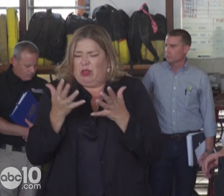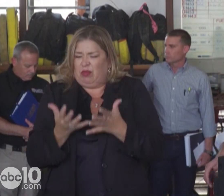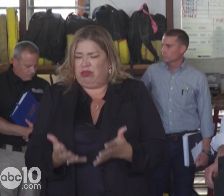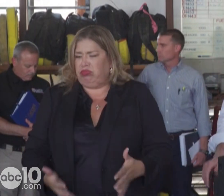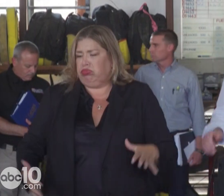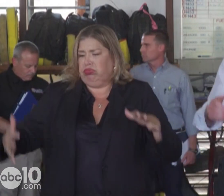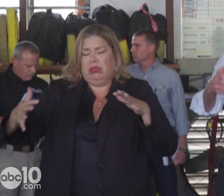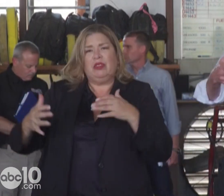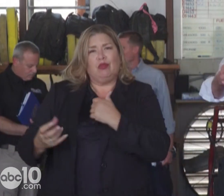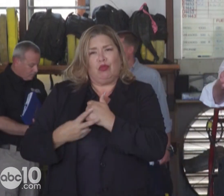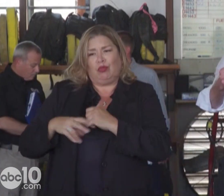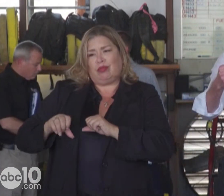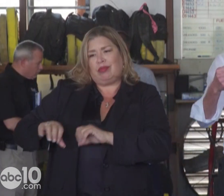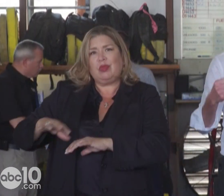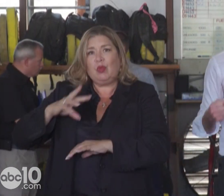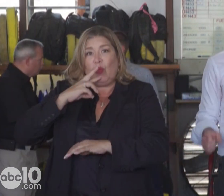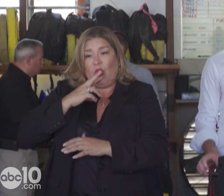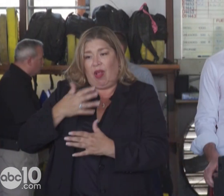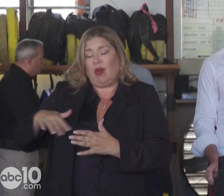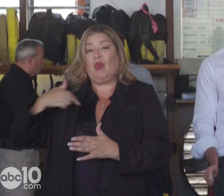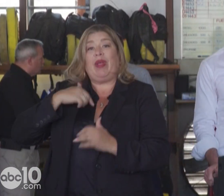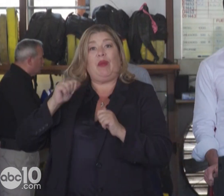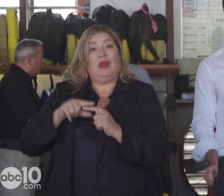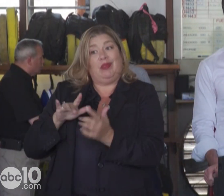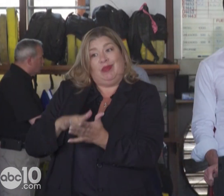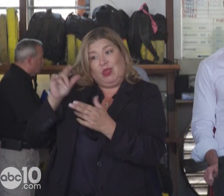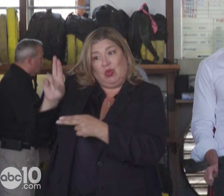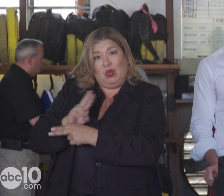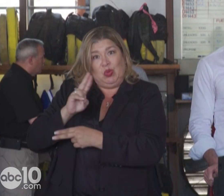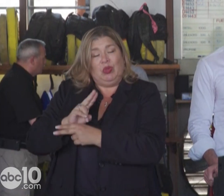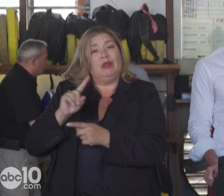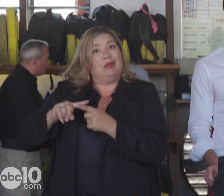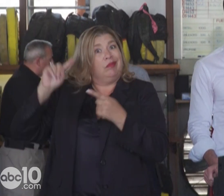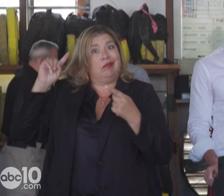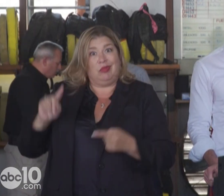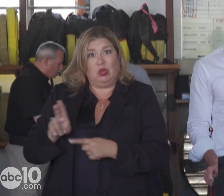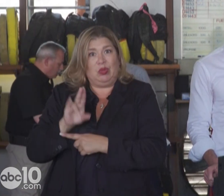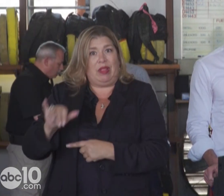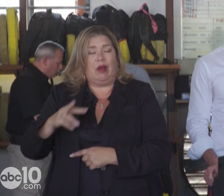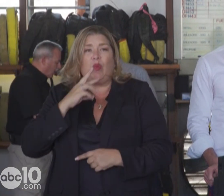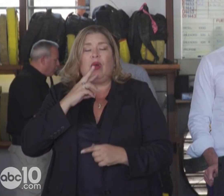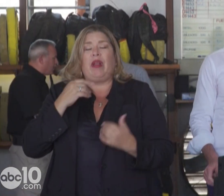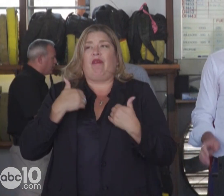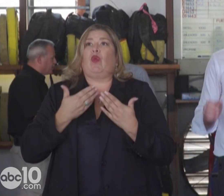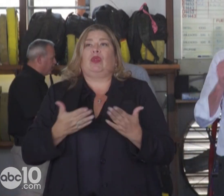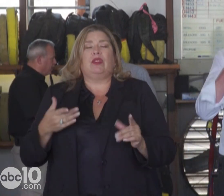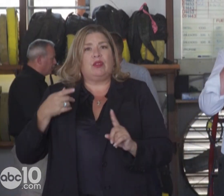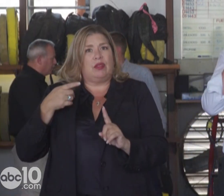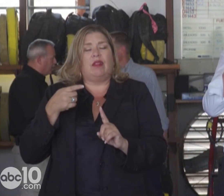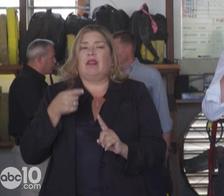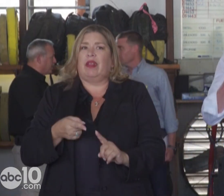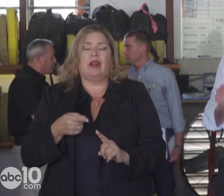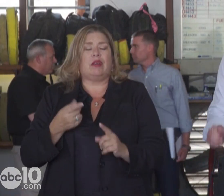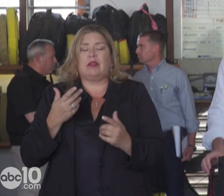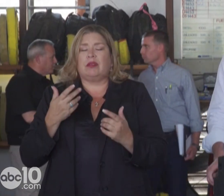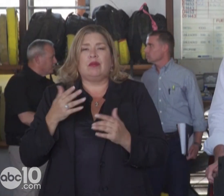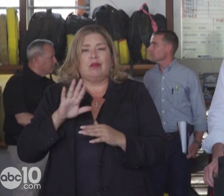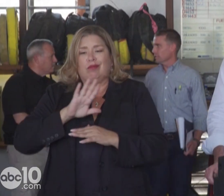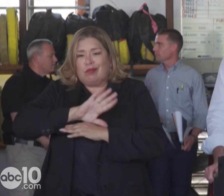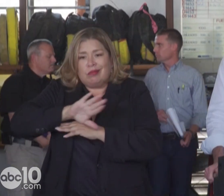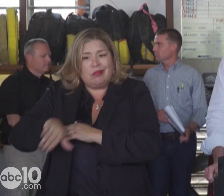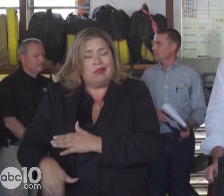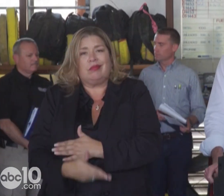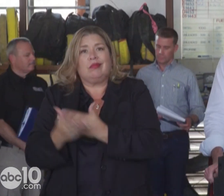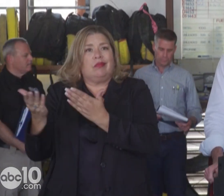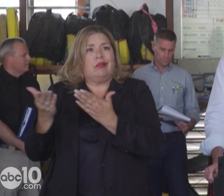or storage capacity, which we were able to utilize and draw down. There were resources there overnight getting